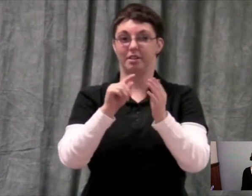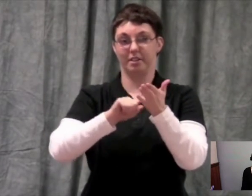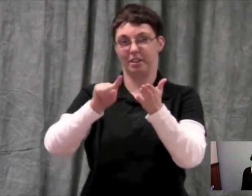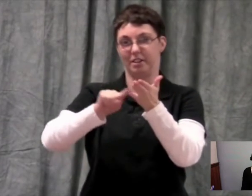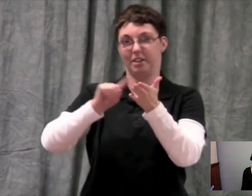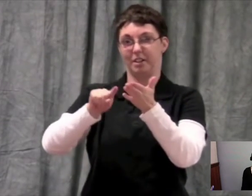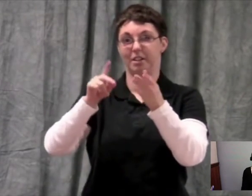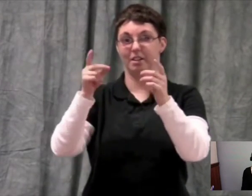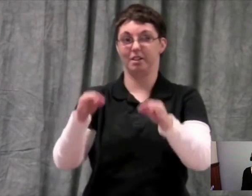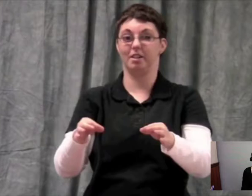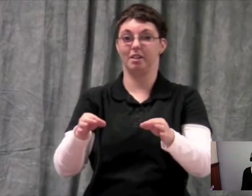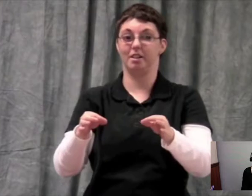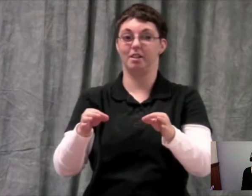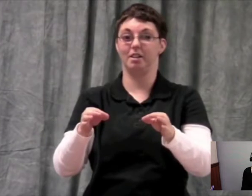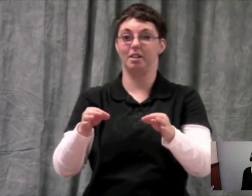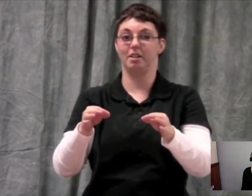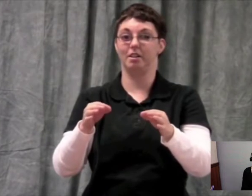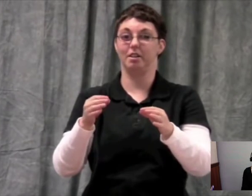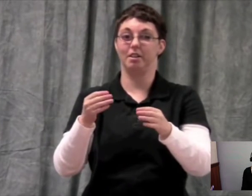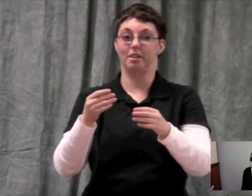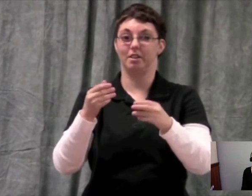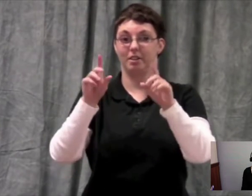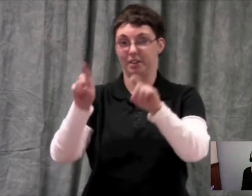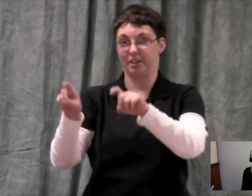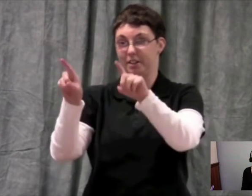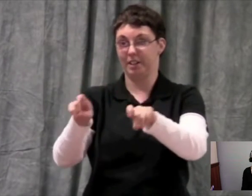one that I might like.